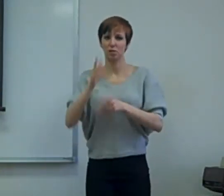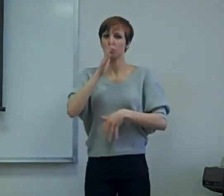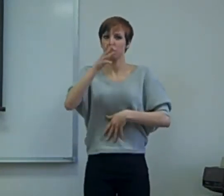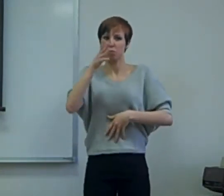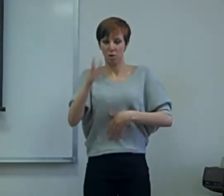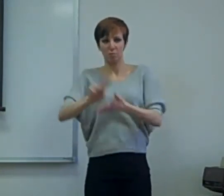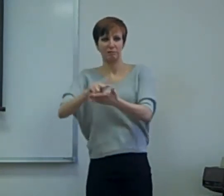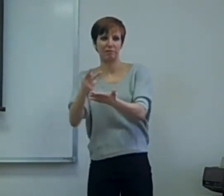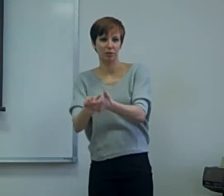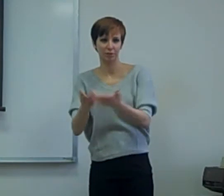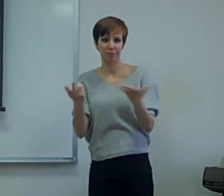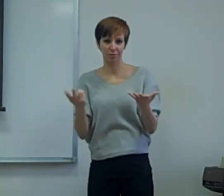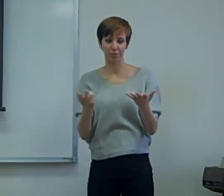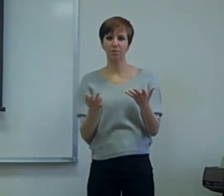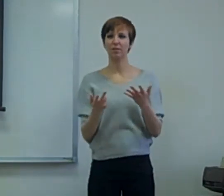these euphemisms kind of thing.